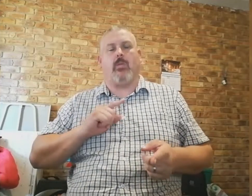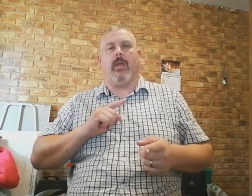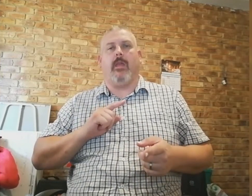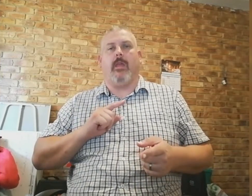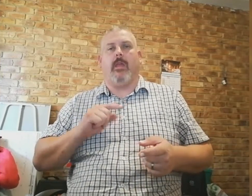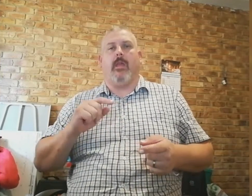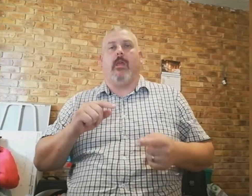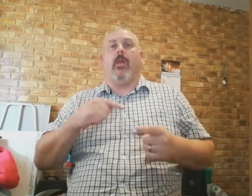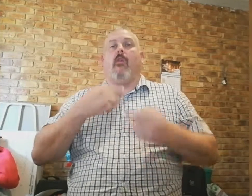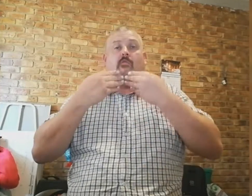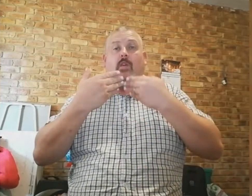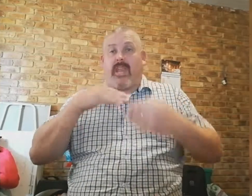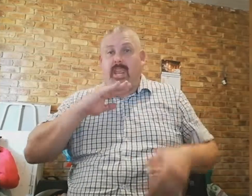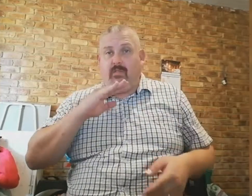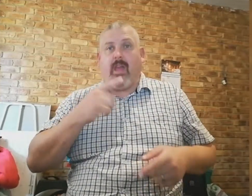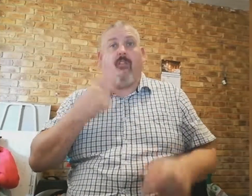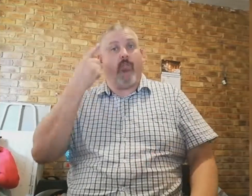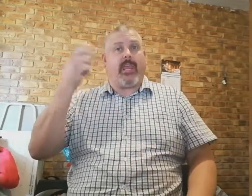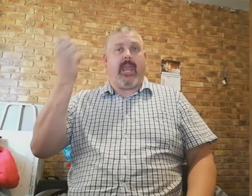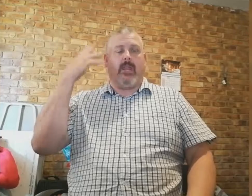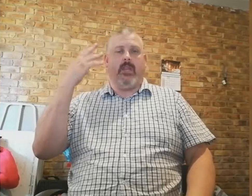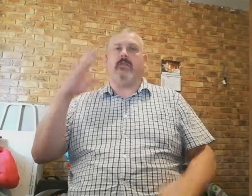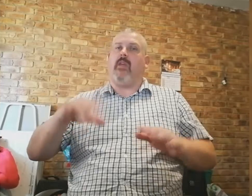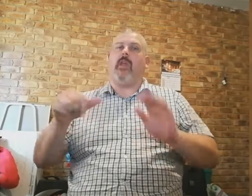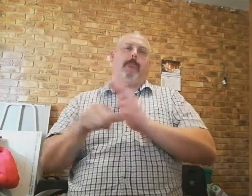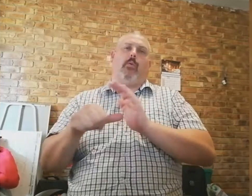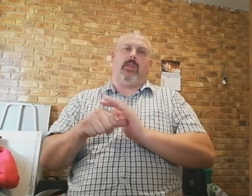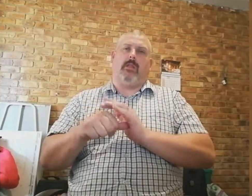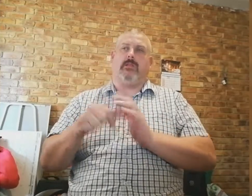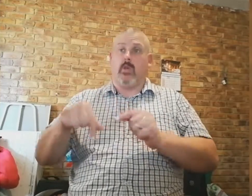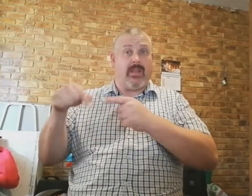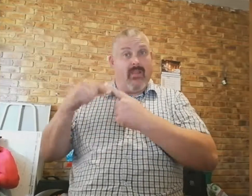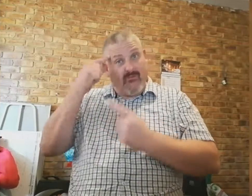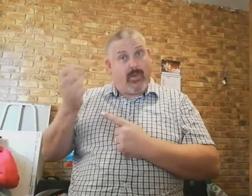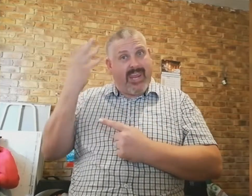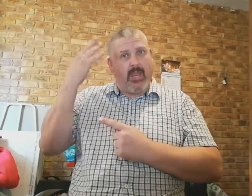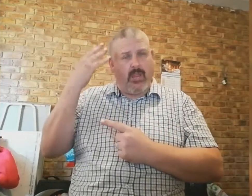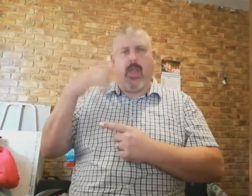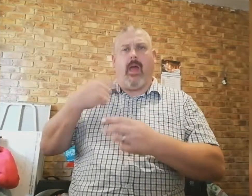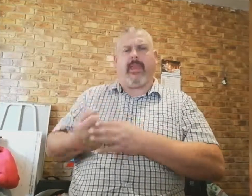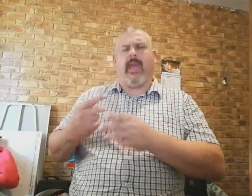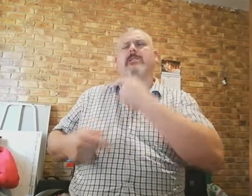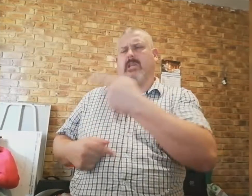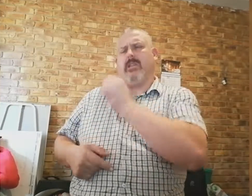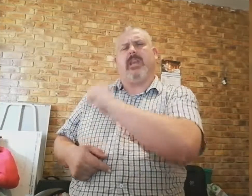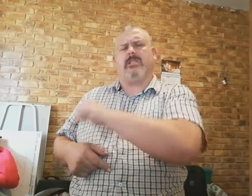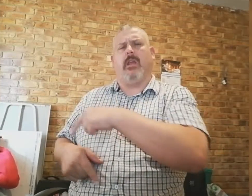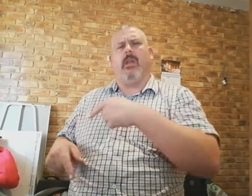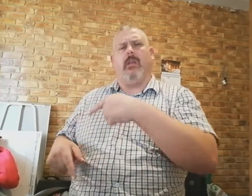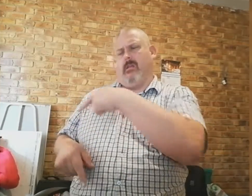why? Forgive and forget is very important. So forget, I can't say yes,